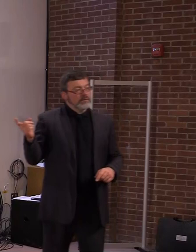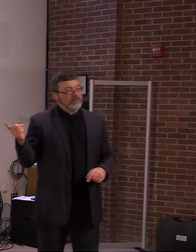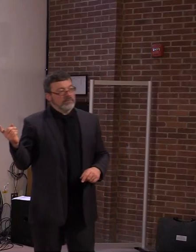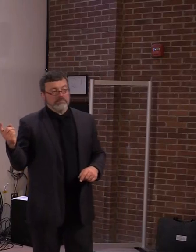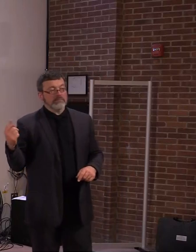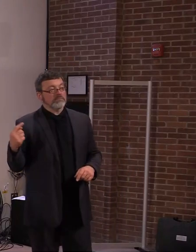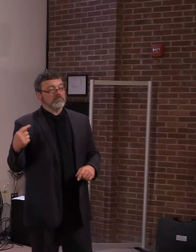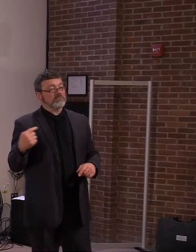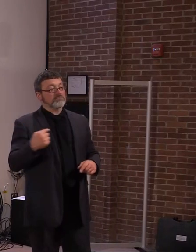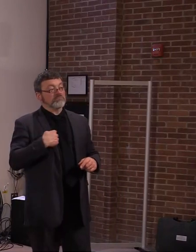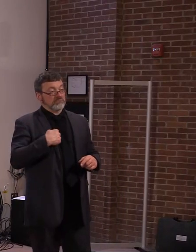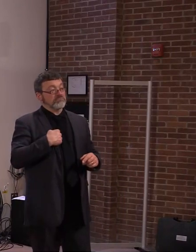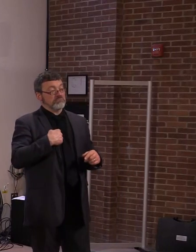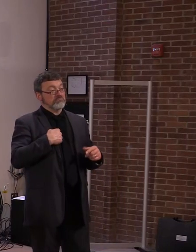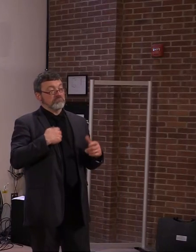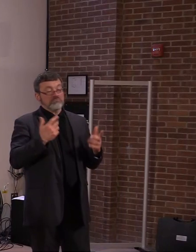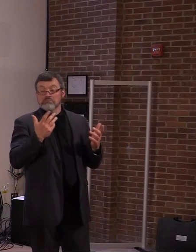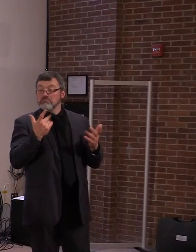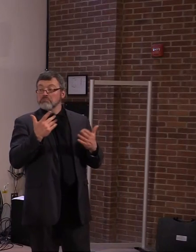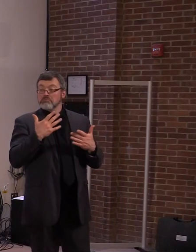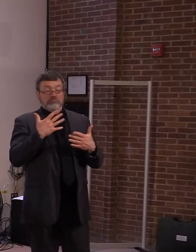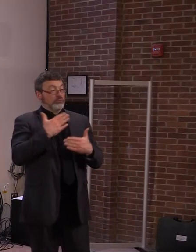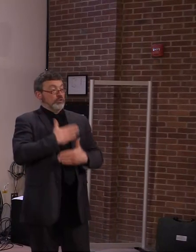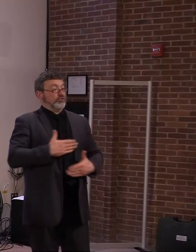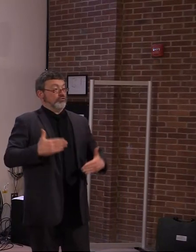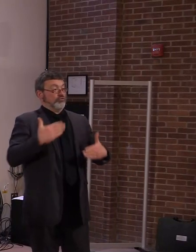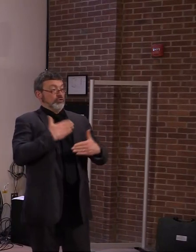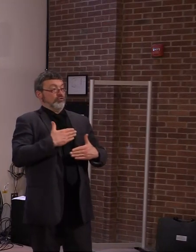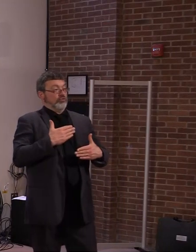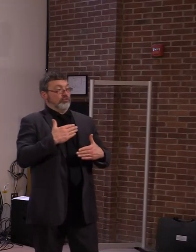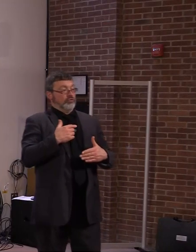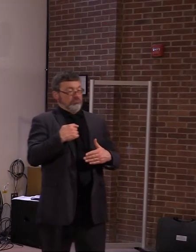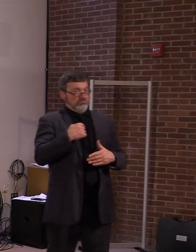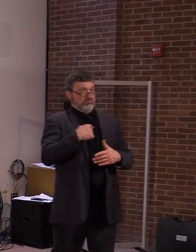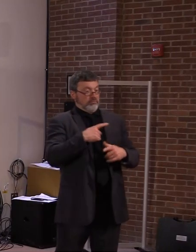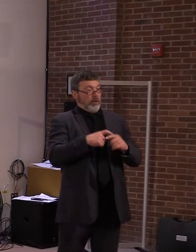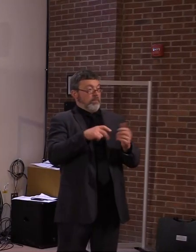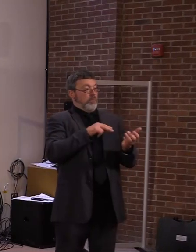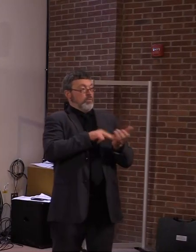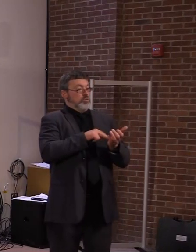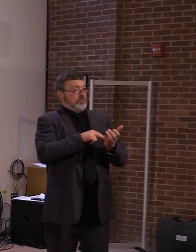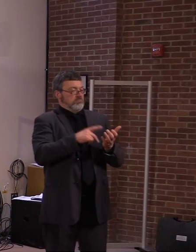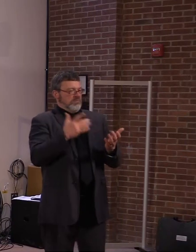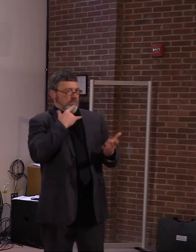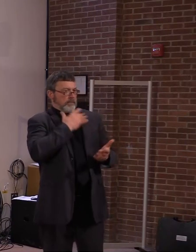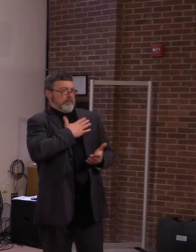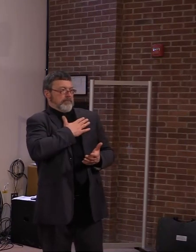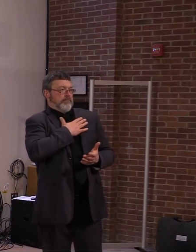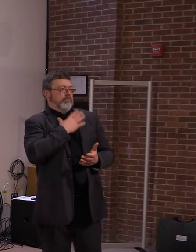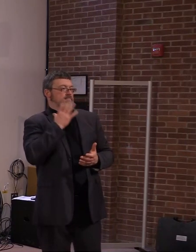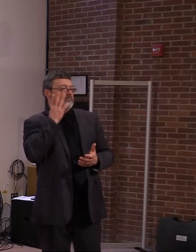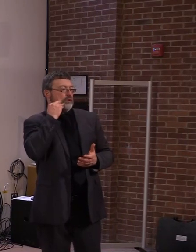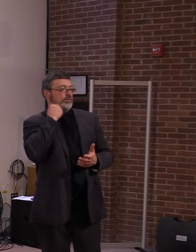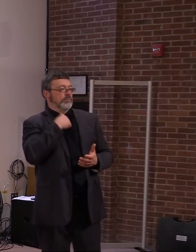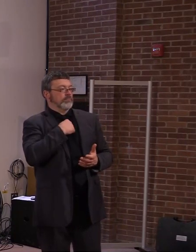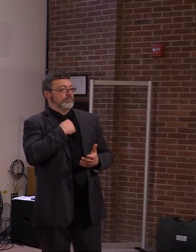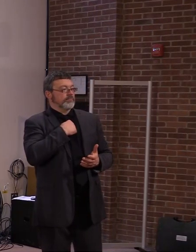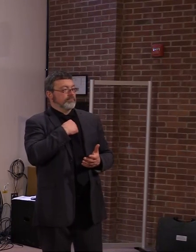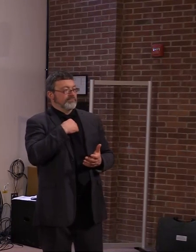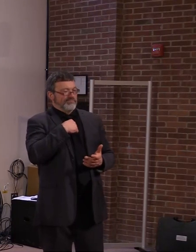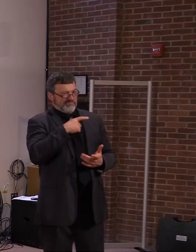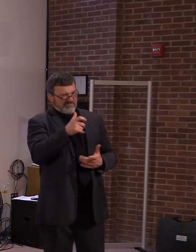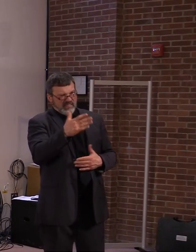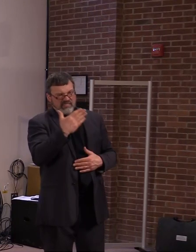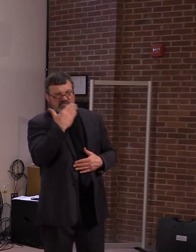from nurses, at least from a personal experience, is the fact that we express, our gratitude